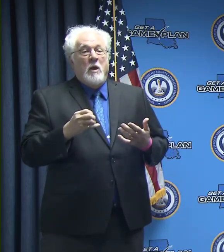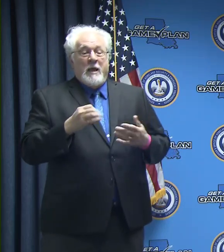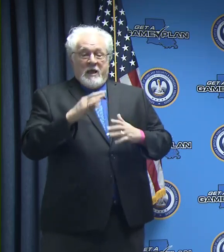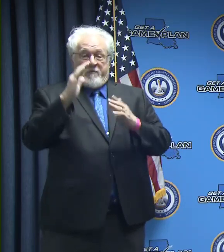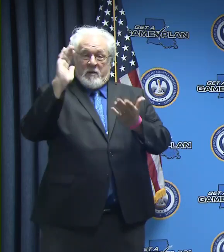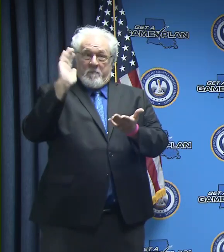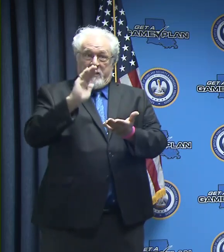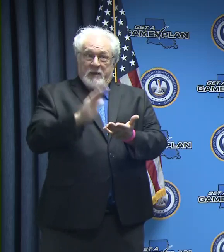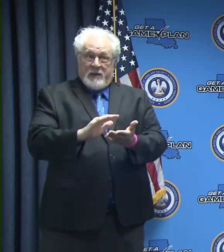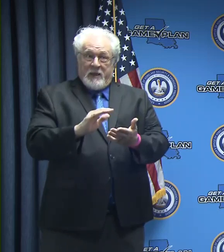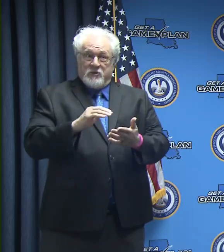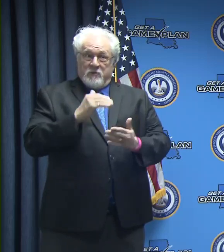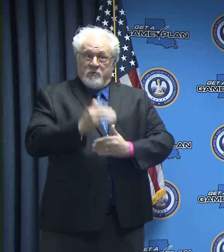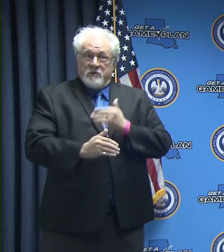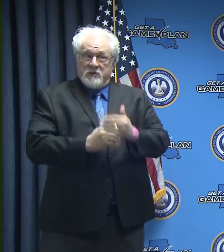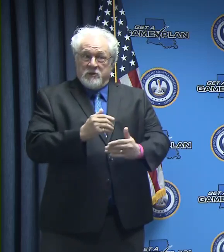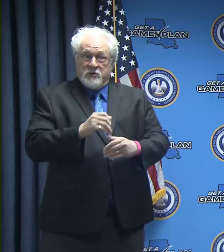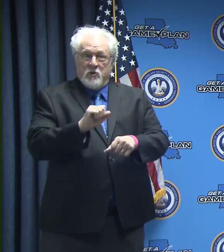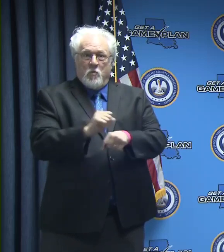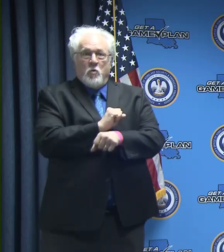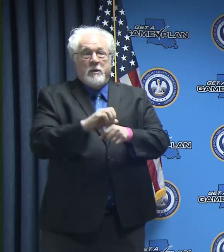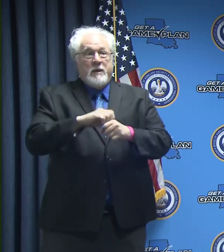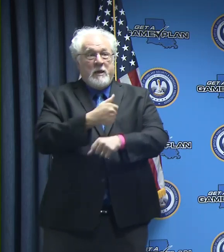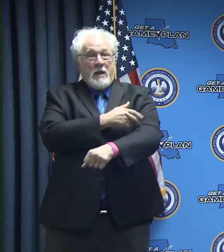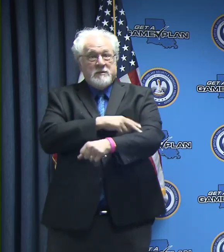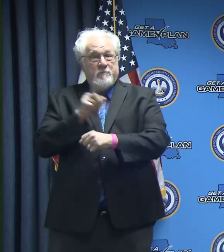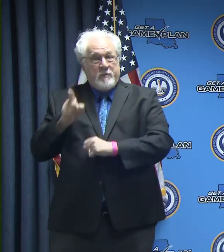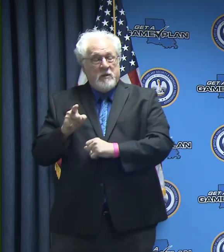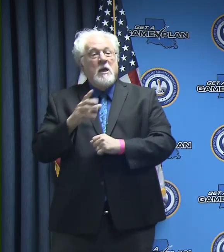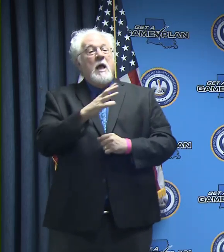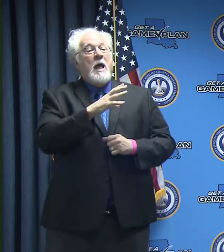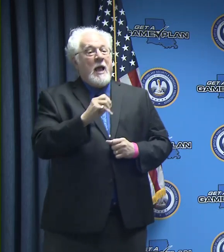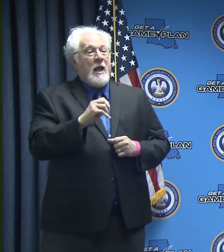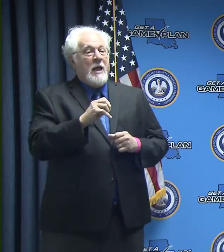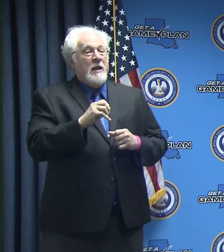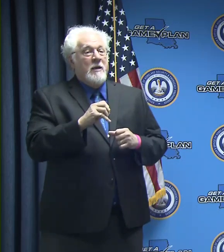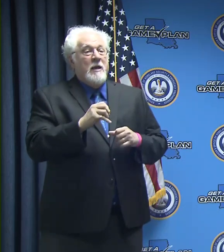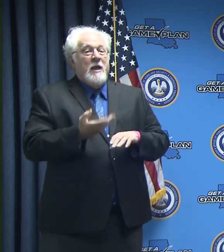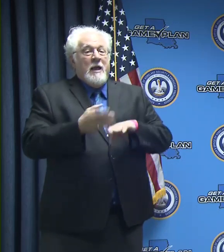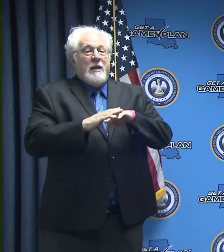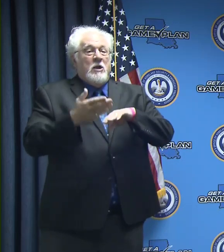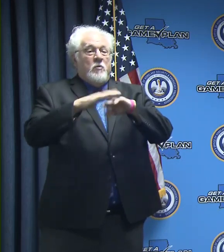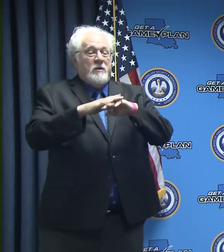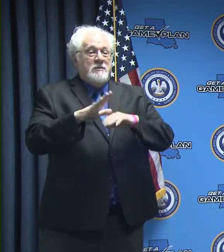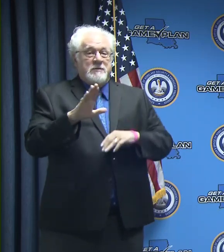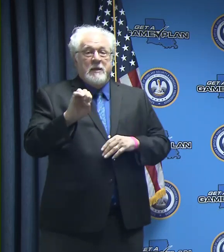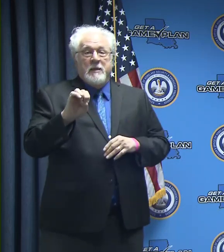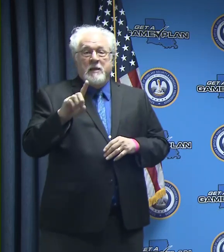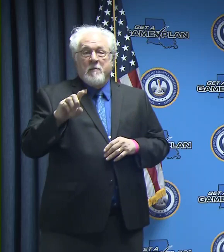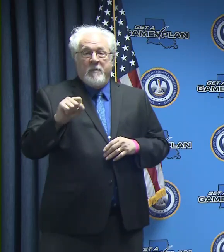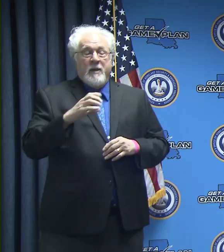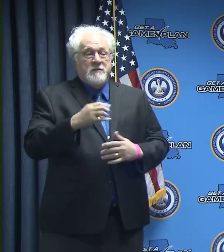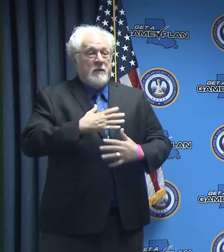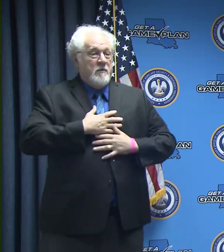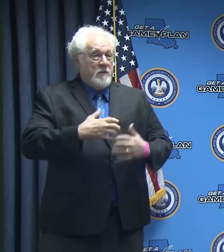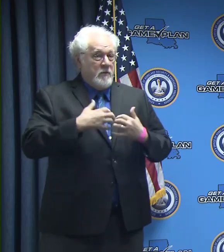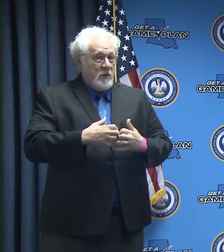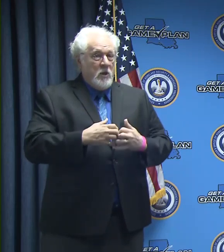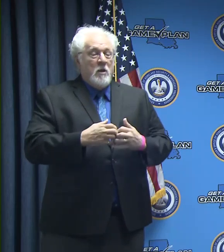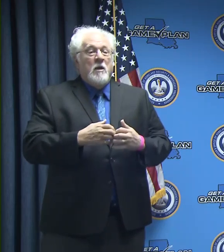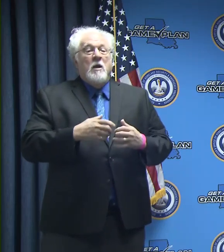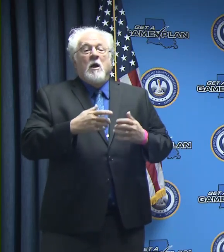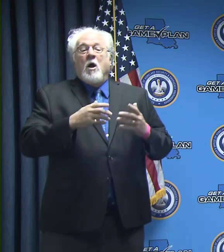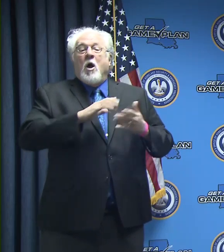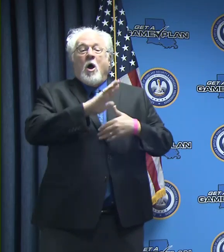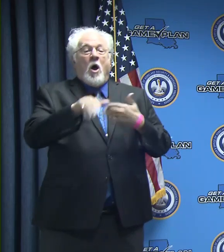mitigation measures, it's the work being done in our hospitals, and it's the increasing of the hospital beds and the ventilators through the med-surg.